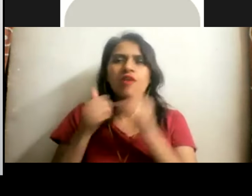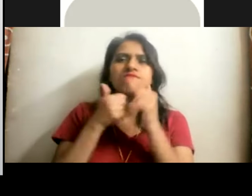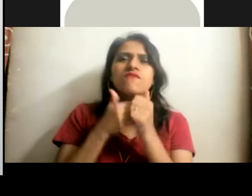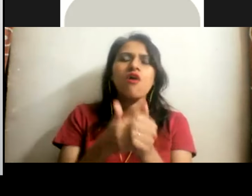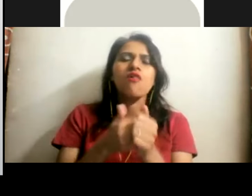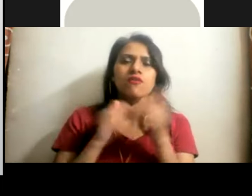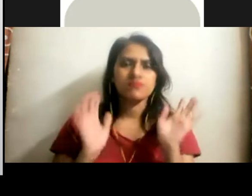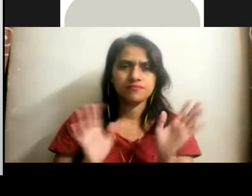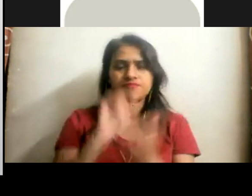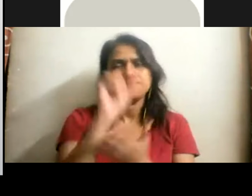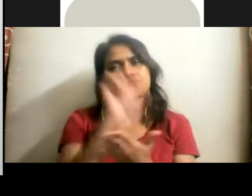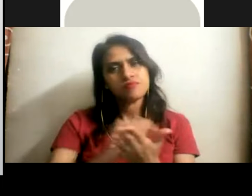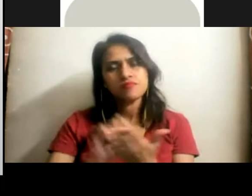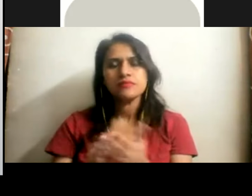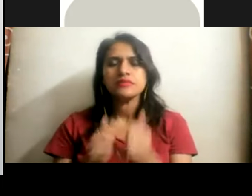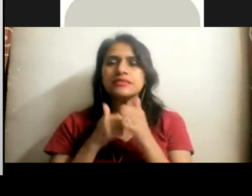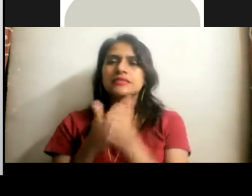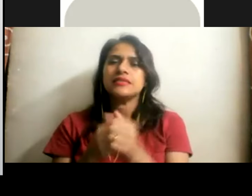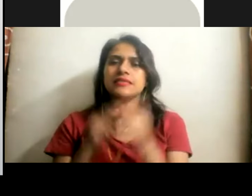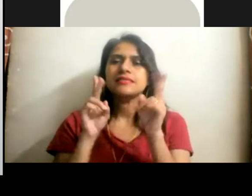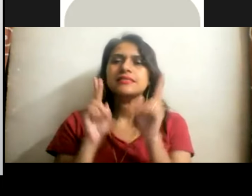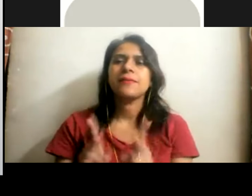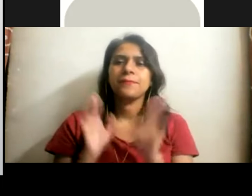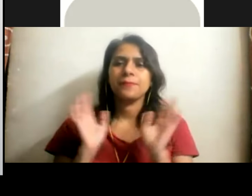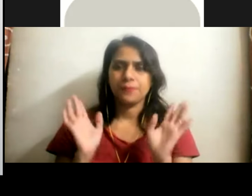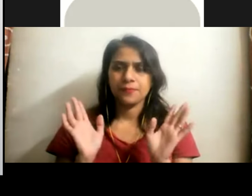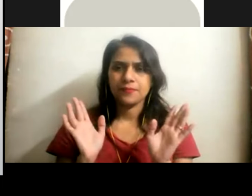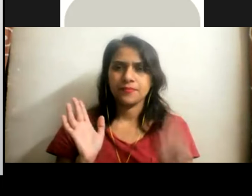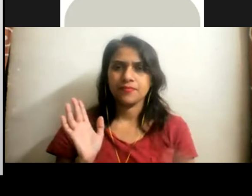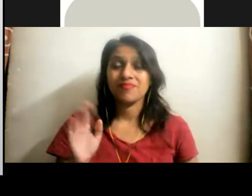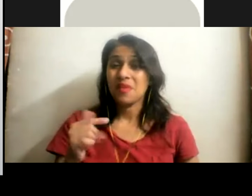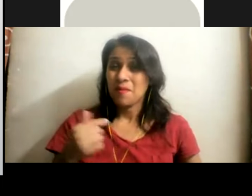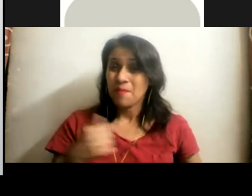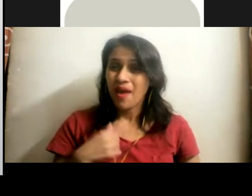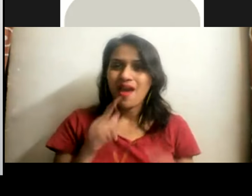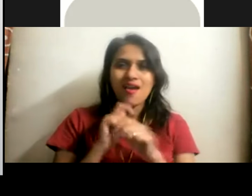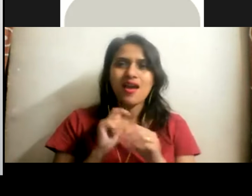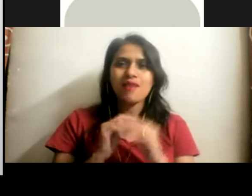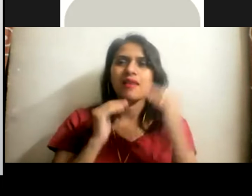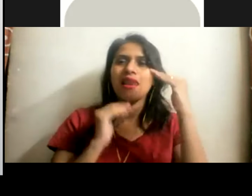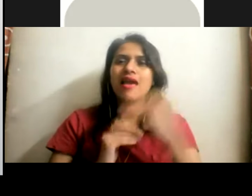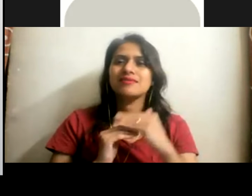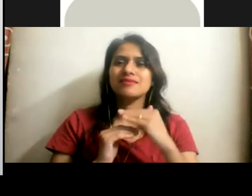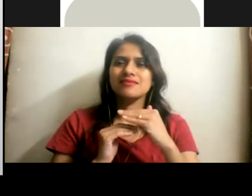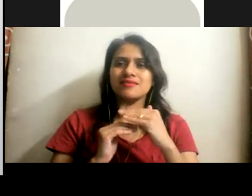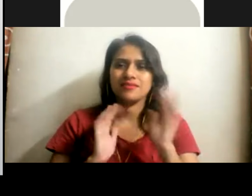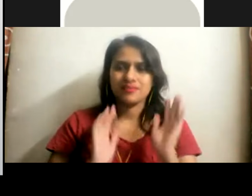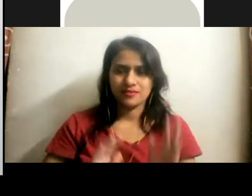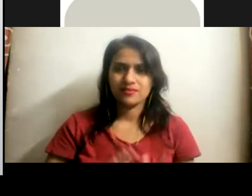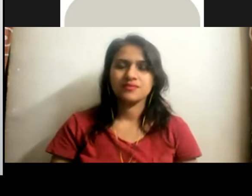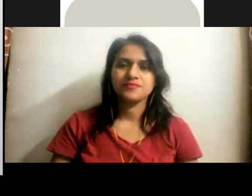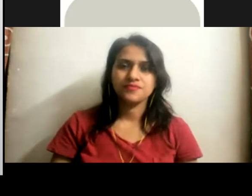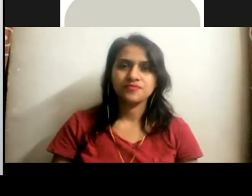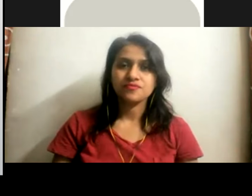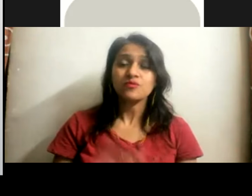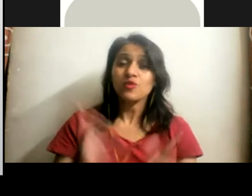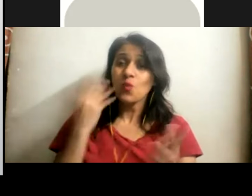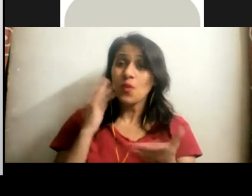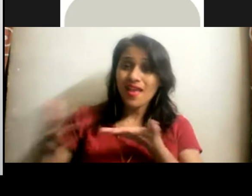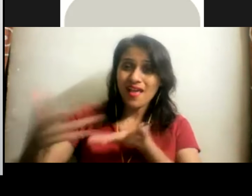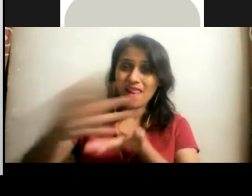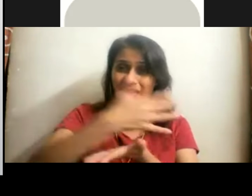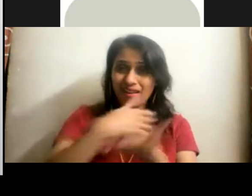to run, and writing it as it is. I have minimal role to play. Whereas in qualitative approach, first thing, because when you're collecting data, you